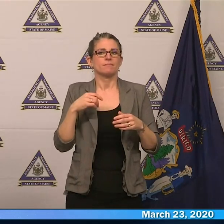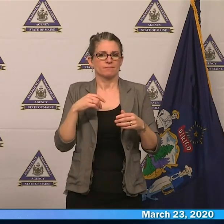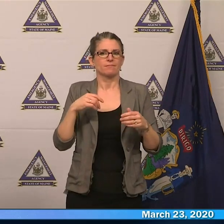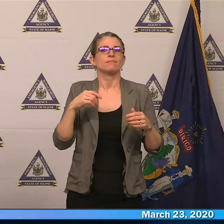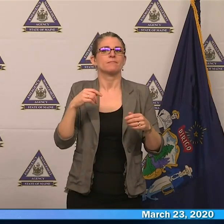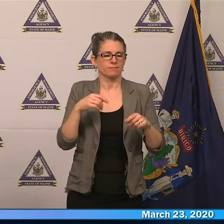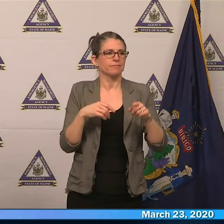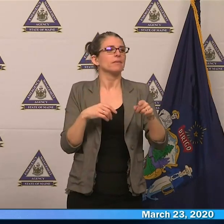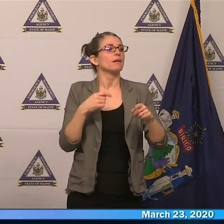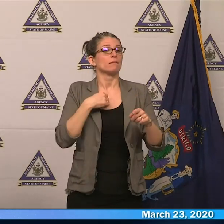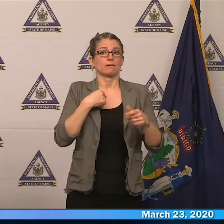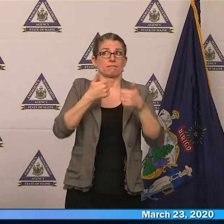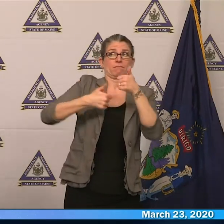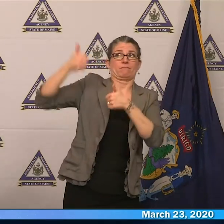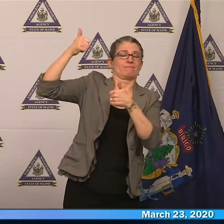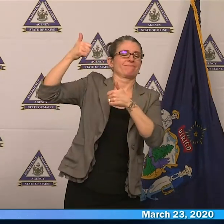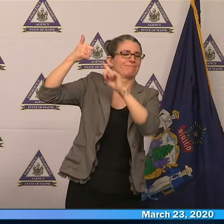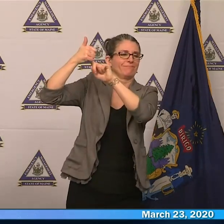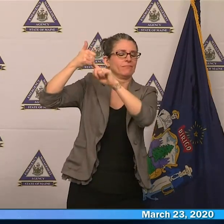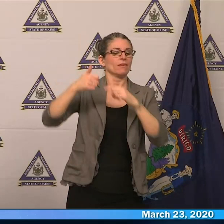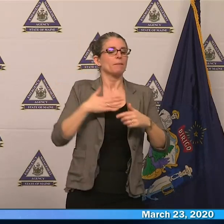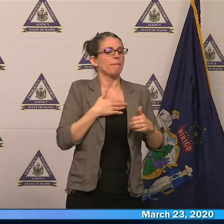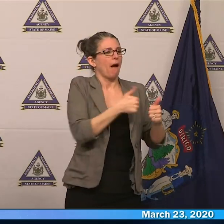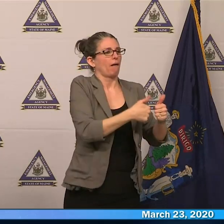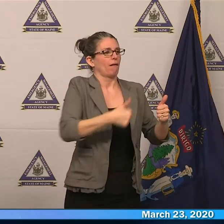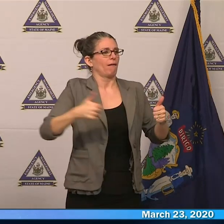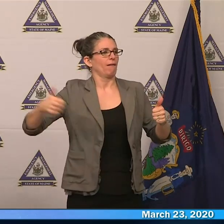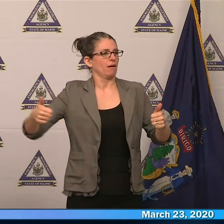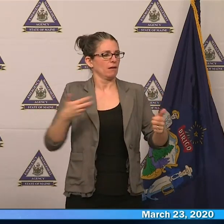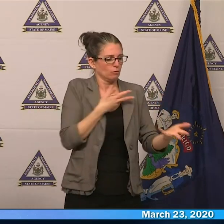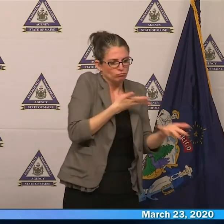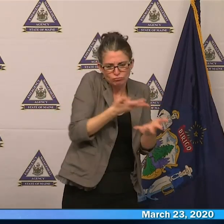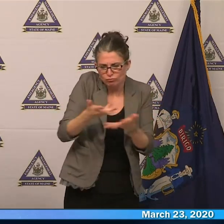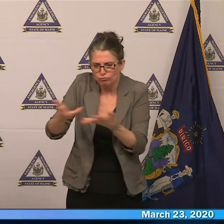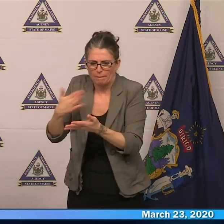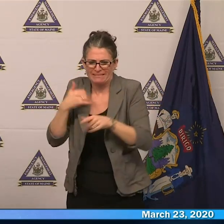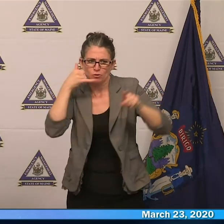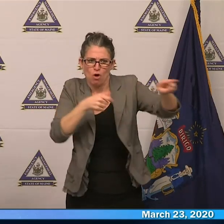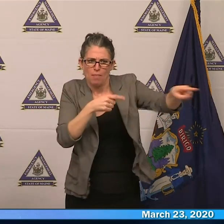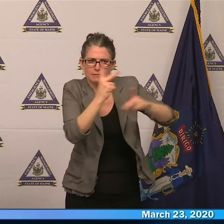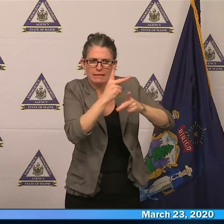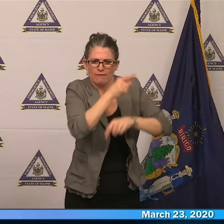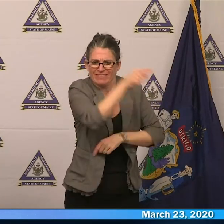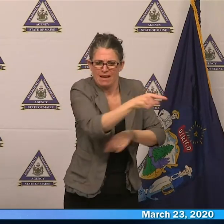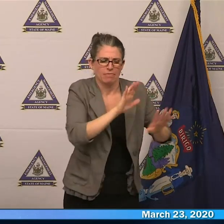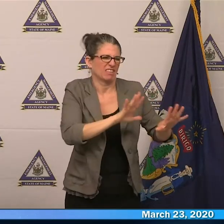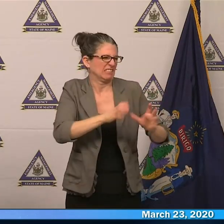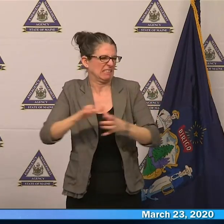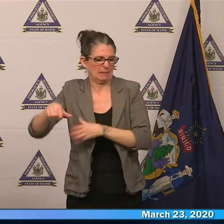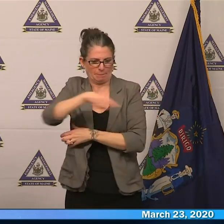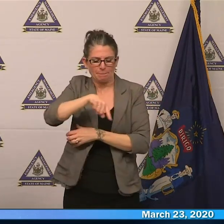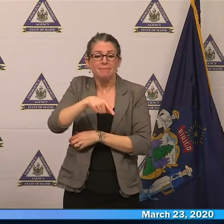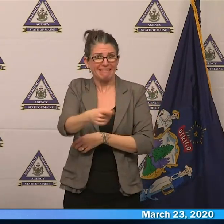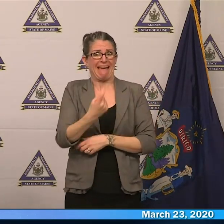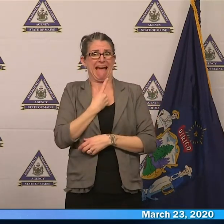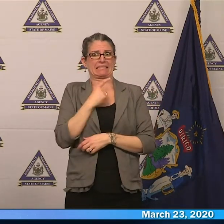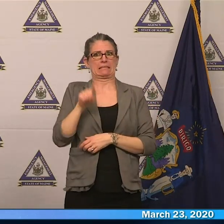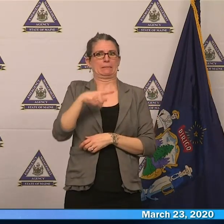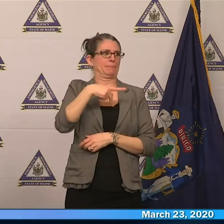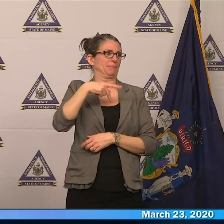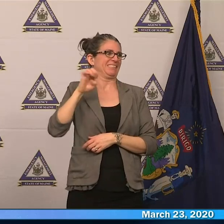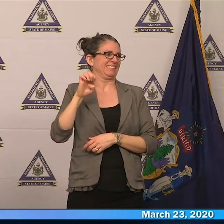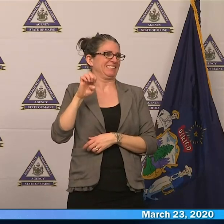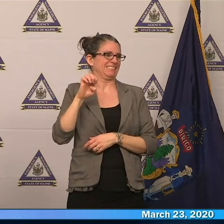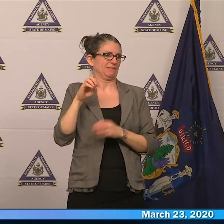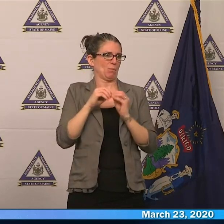It happened to be on pretty much on my way home, so I hand-delivered that request to them yesterday night just to make sure that they have